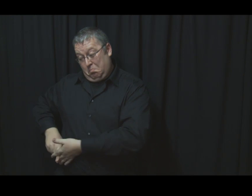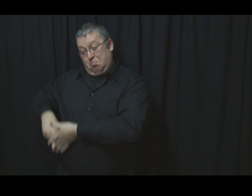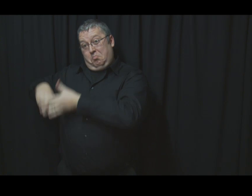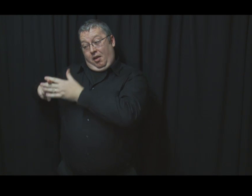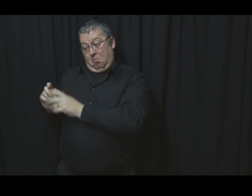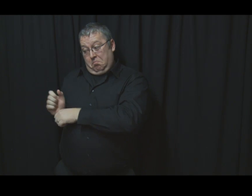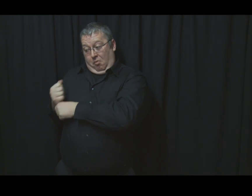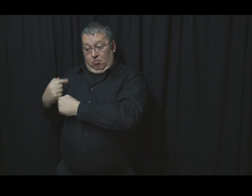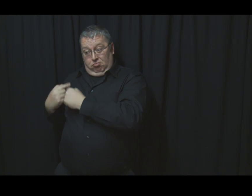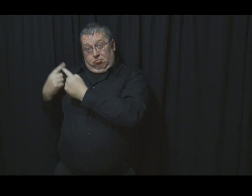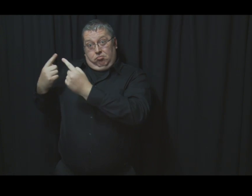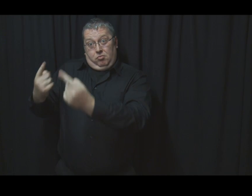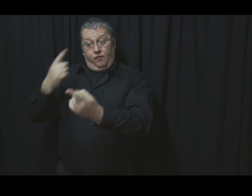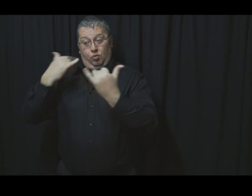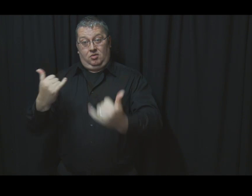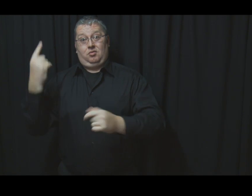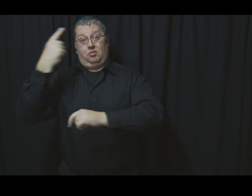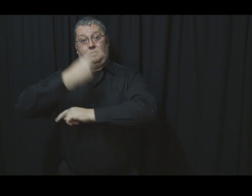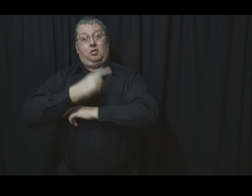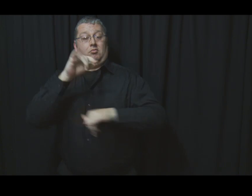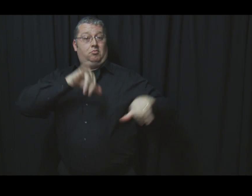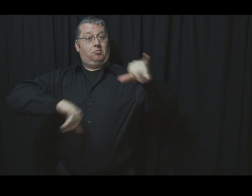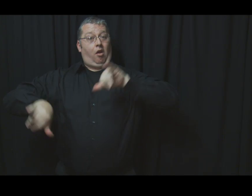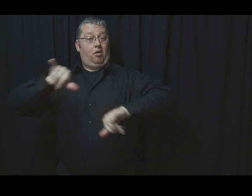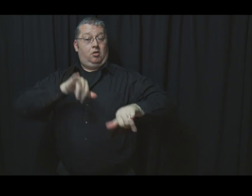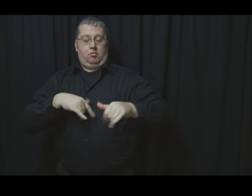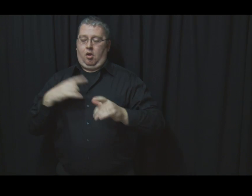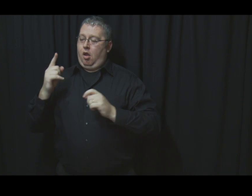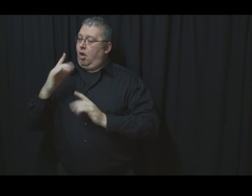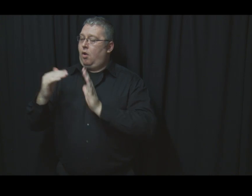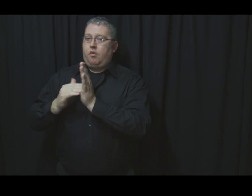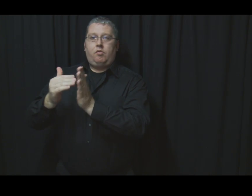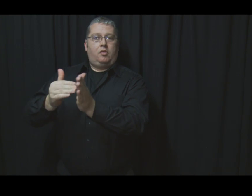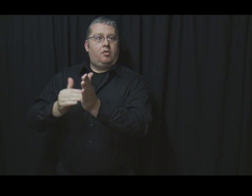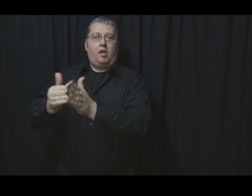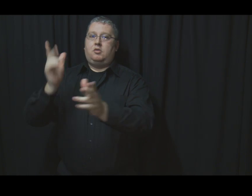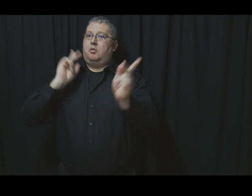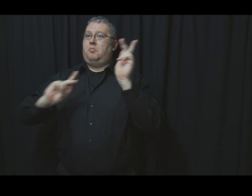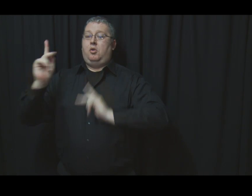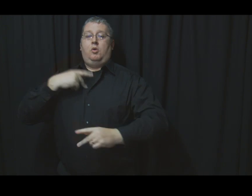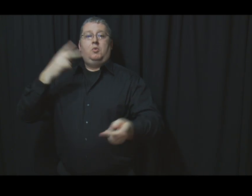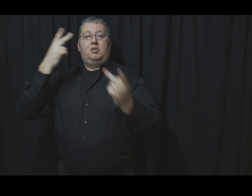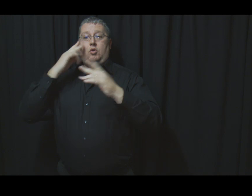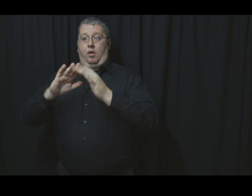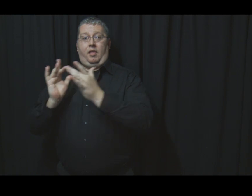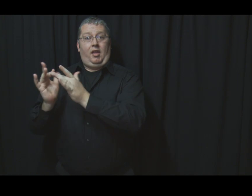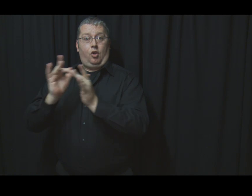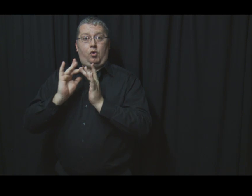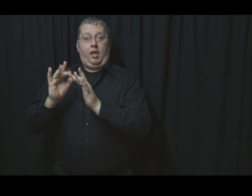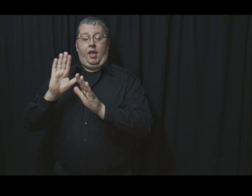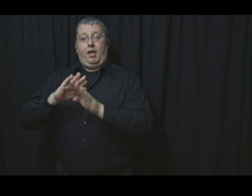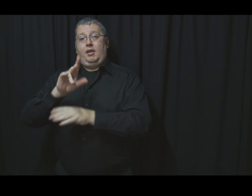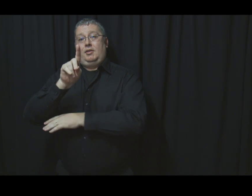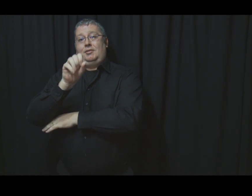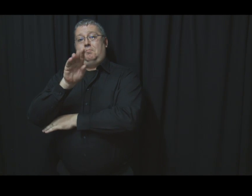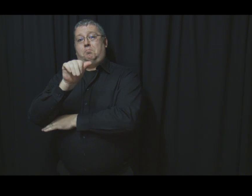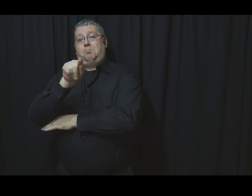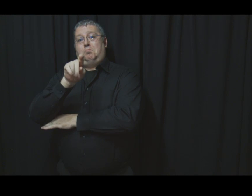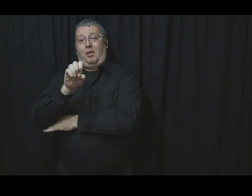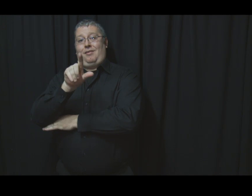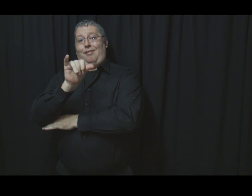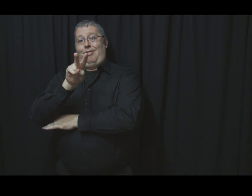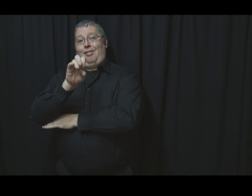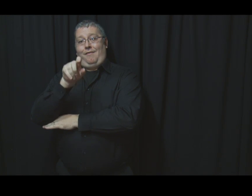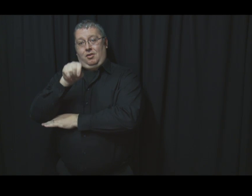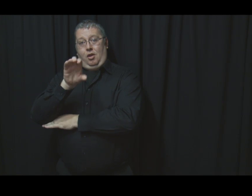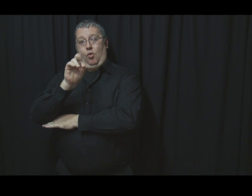scientific era? Our welcome extends to hundreds of thousands of people who are watching on the internet at debatelive.org. We're glad you have